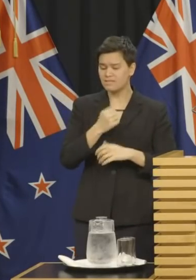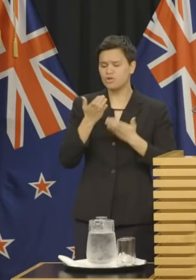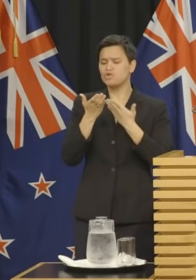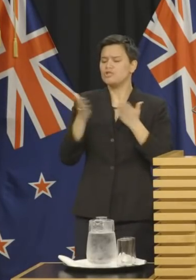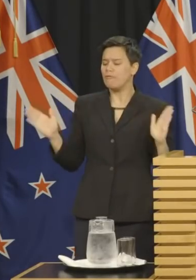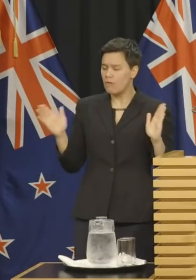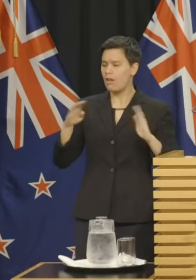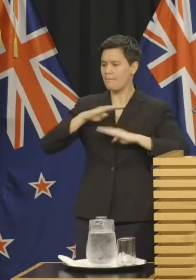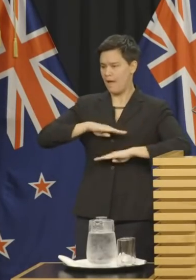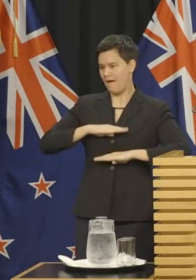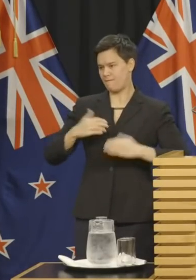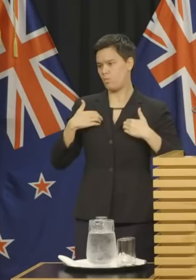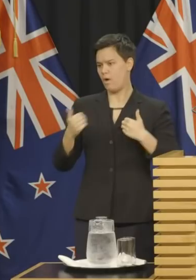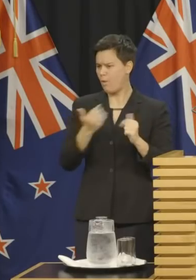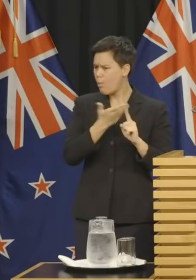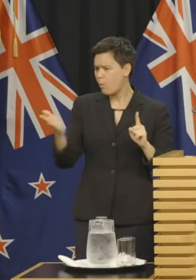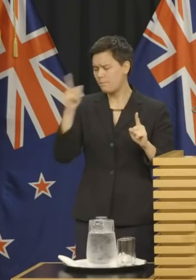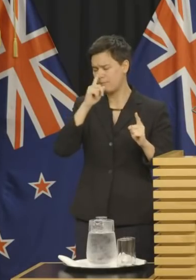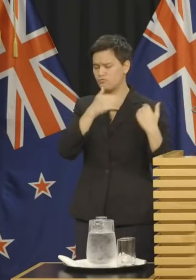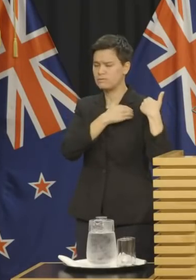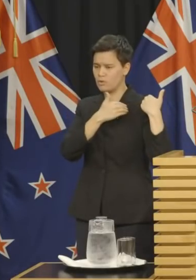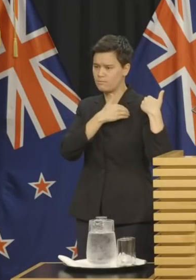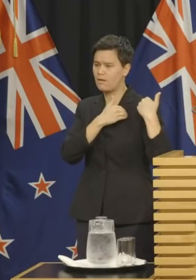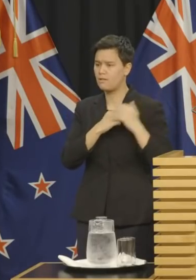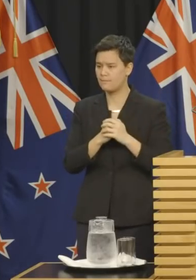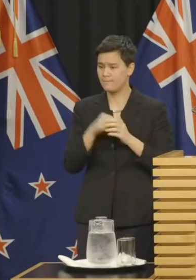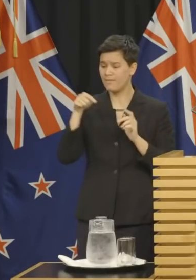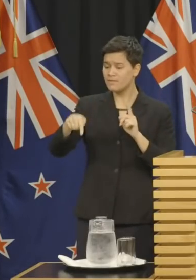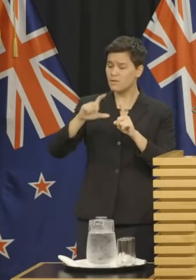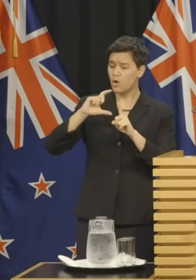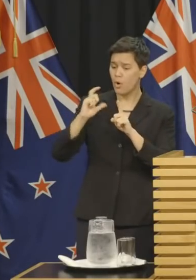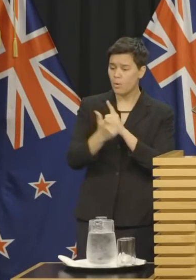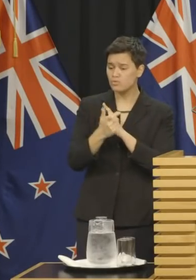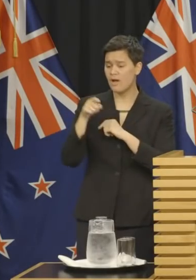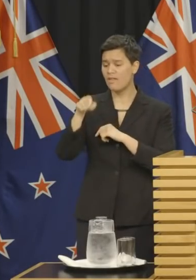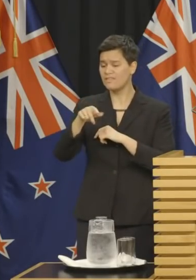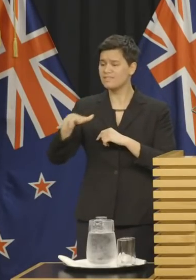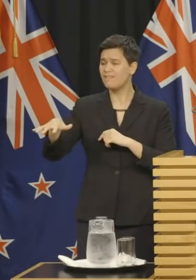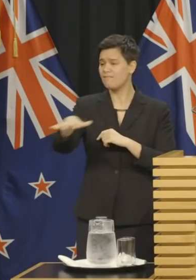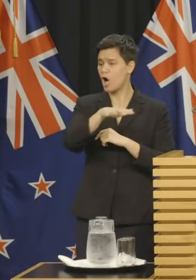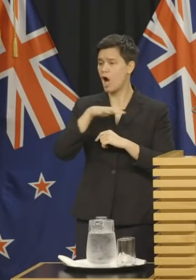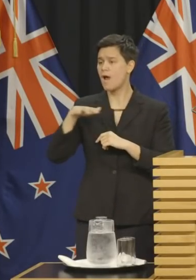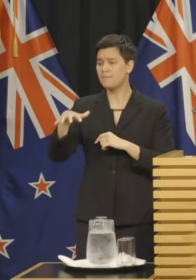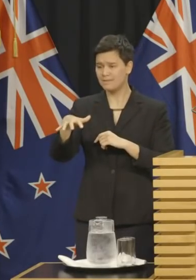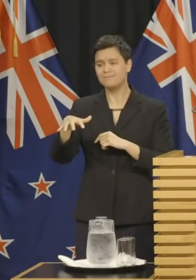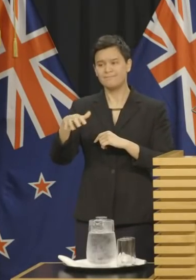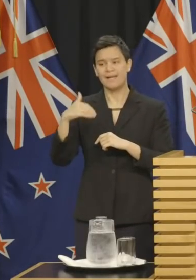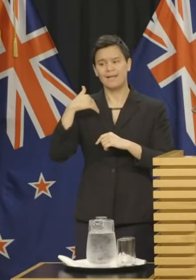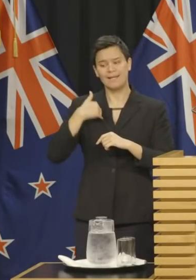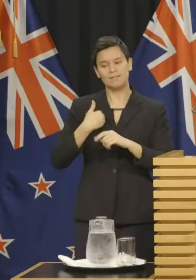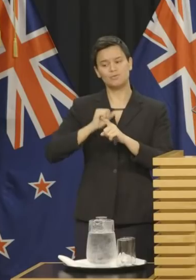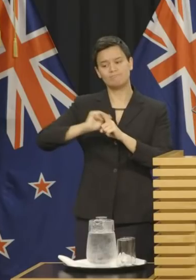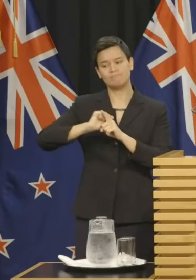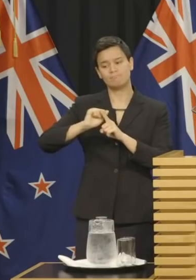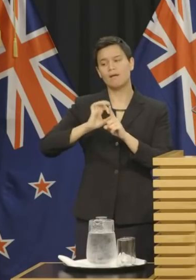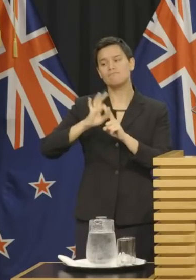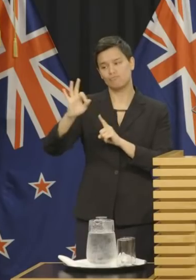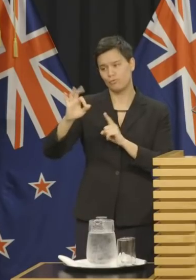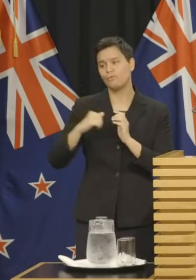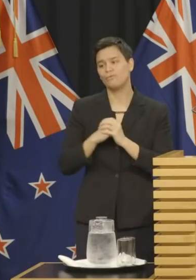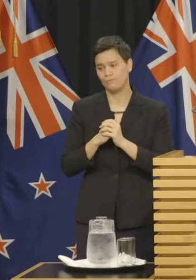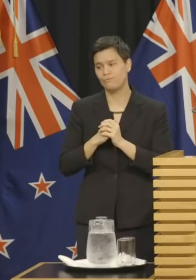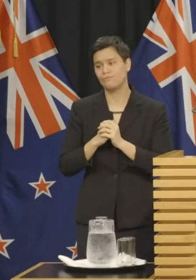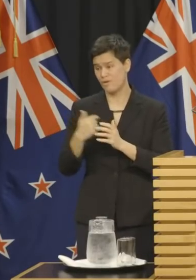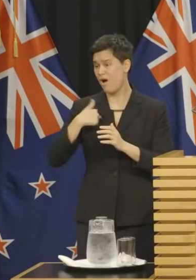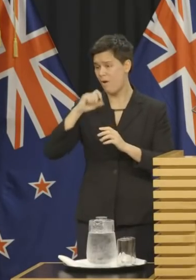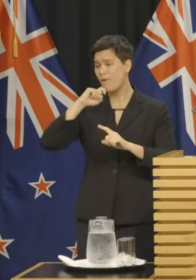generally. It's been a culture, an environment that for a long period of time has needed to make improvements, and I